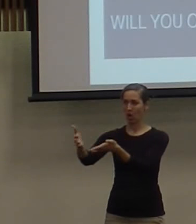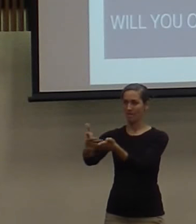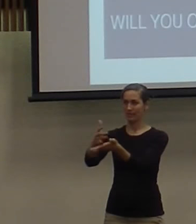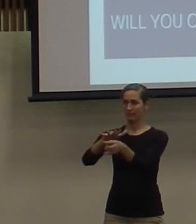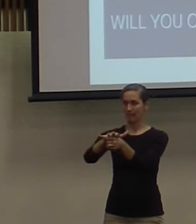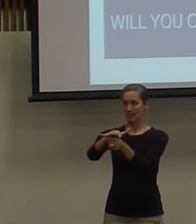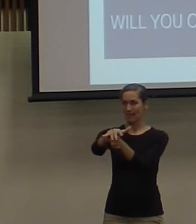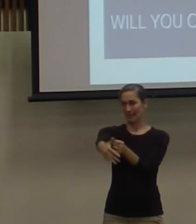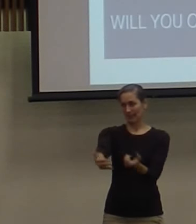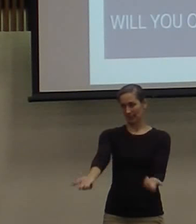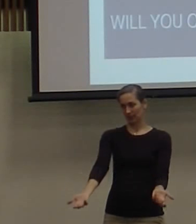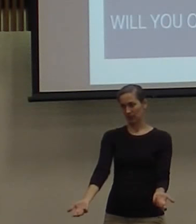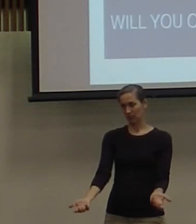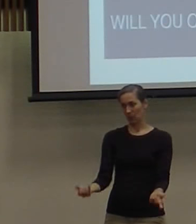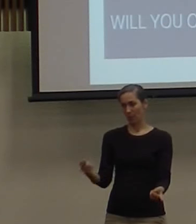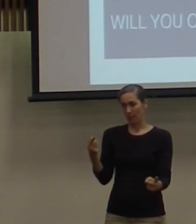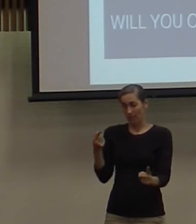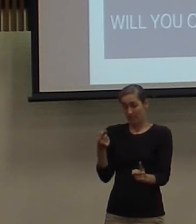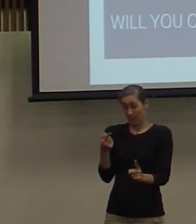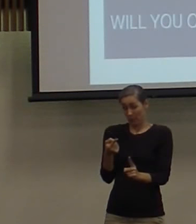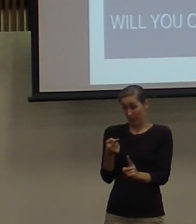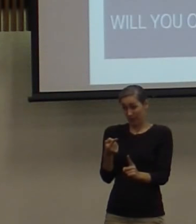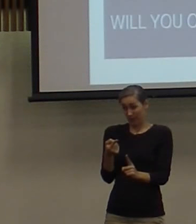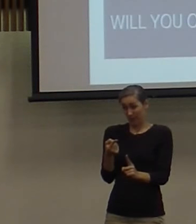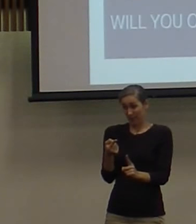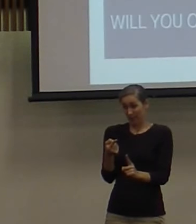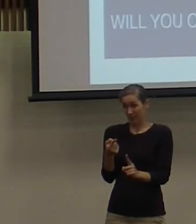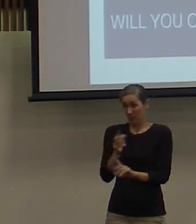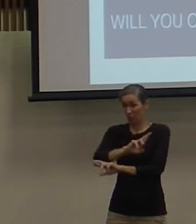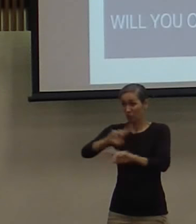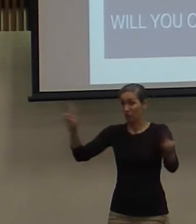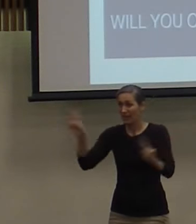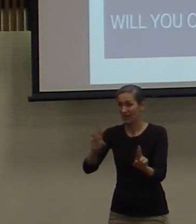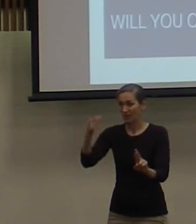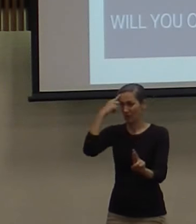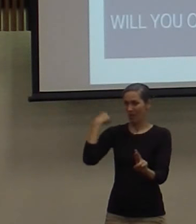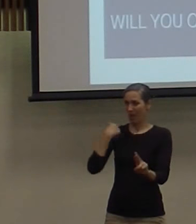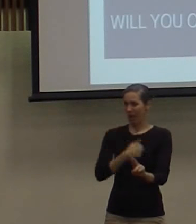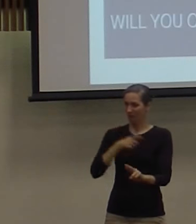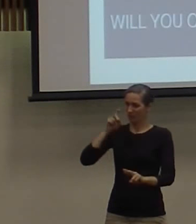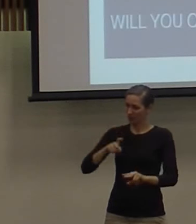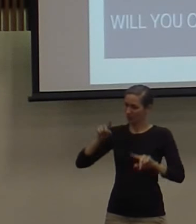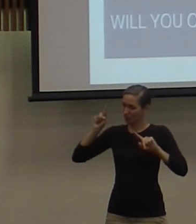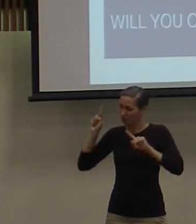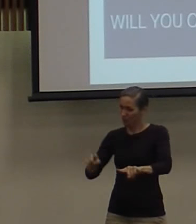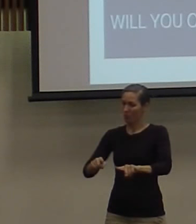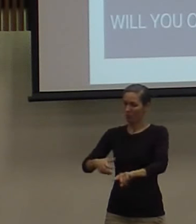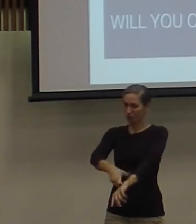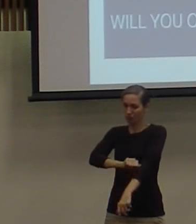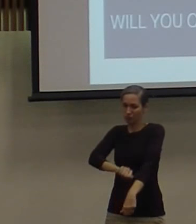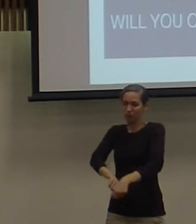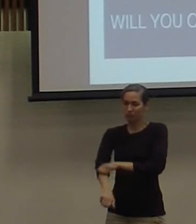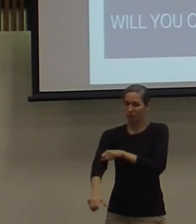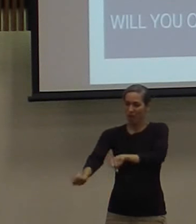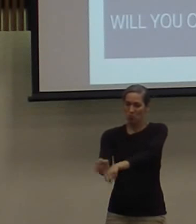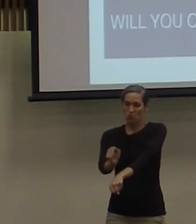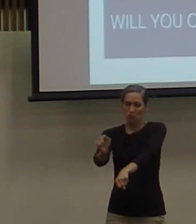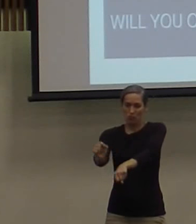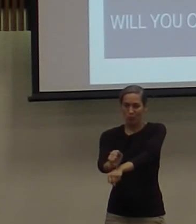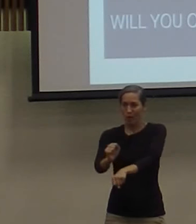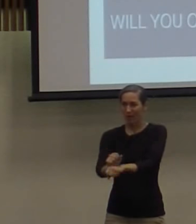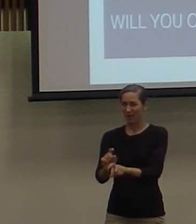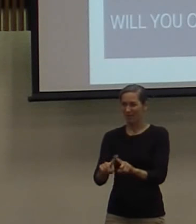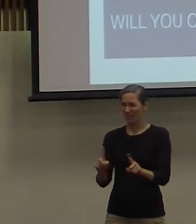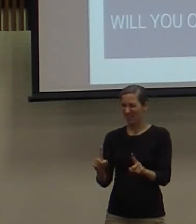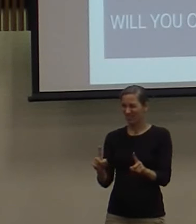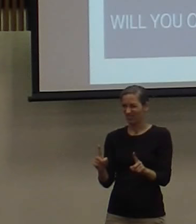So the point is, the harvest is ready for us to harvest, but the labors are